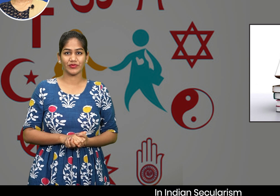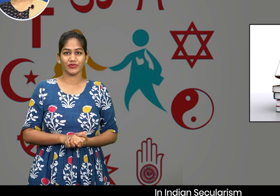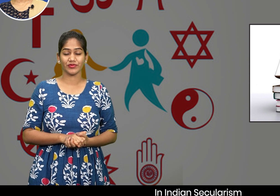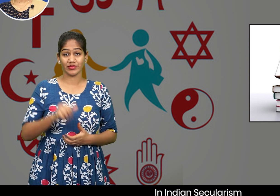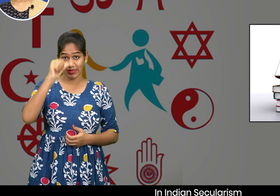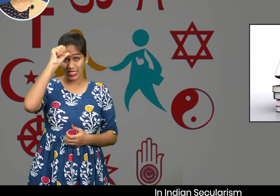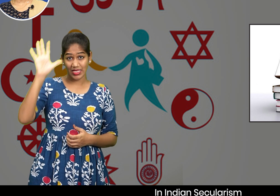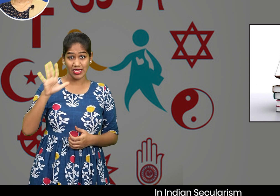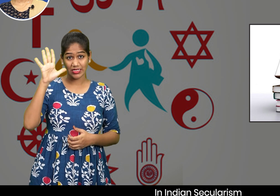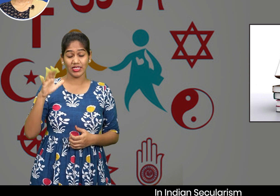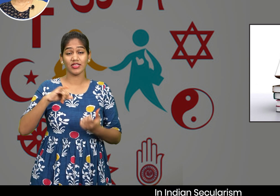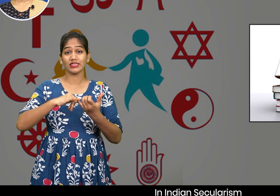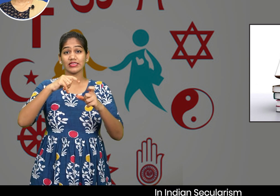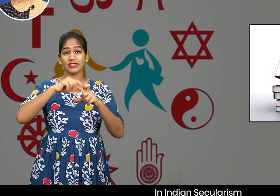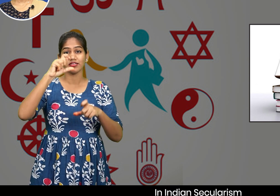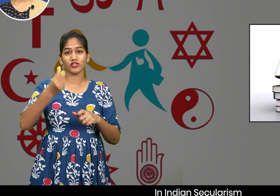In Indian secularism,